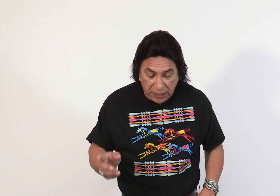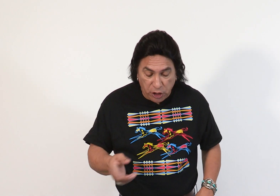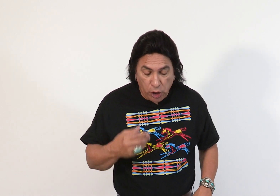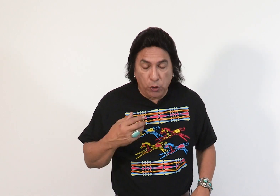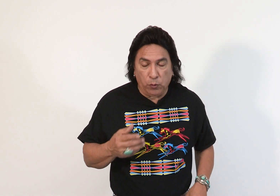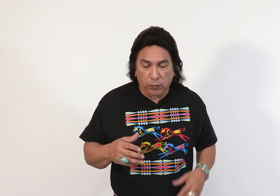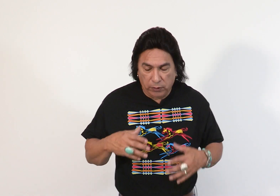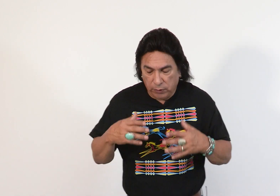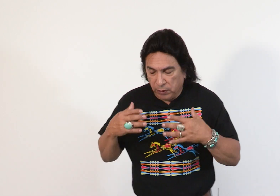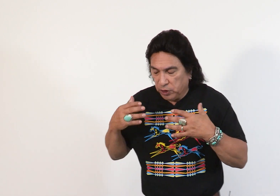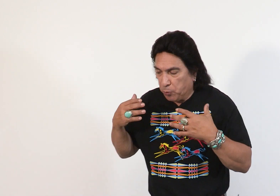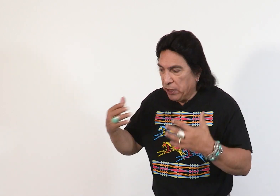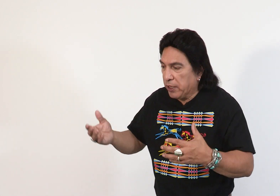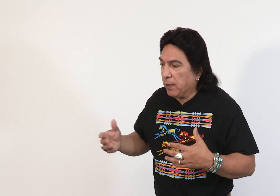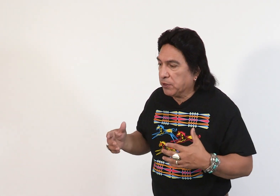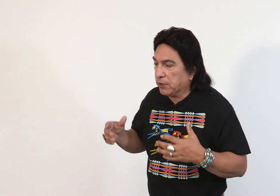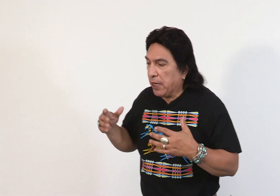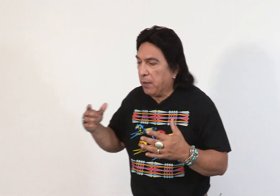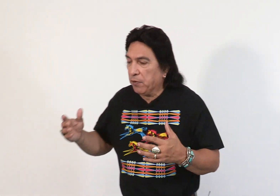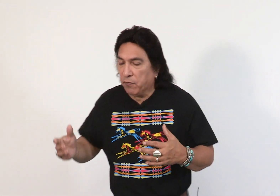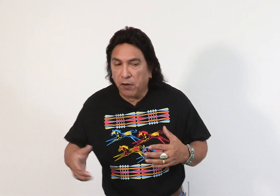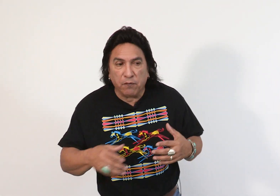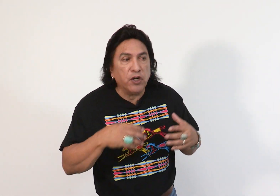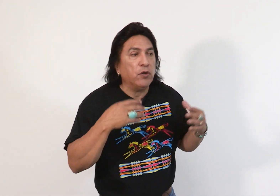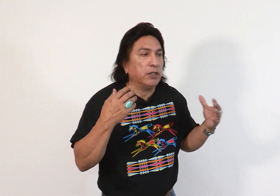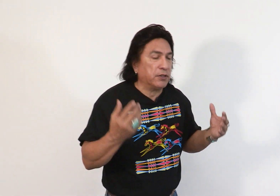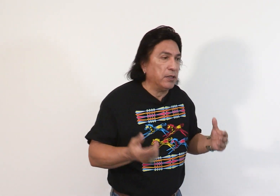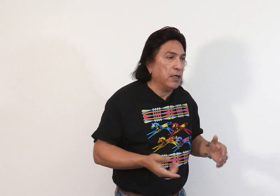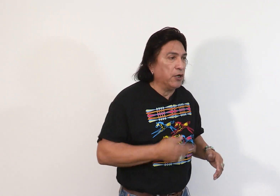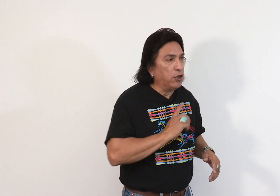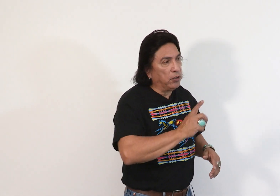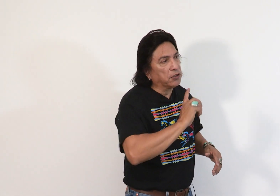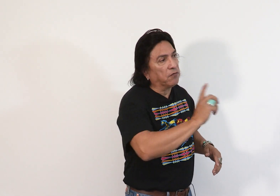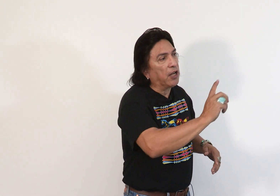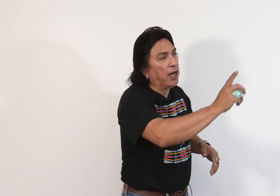Something new. Springtime is a time of newness of life.